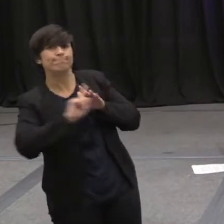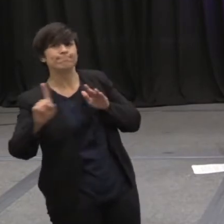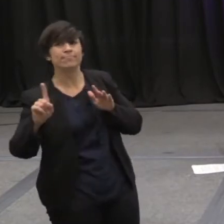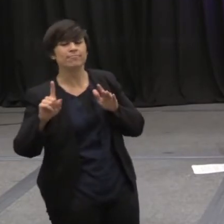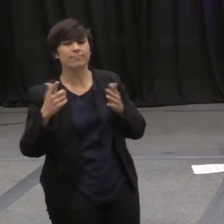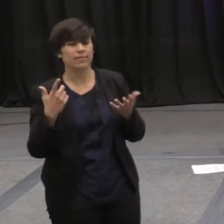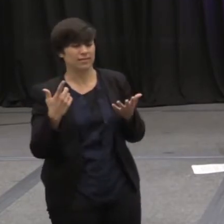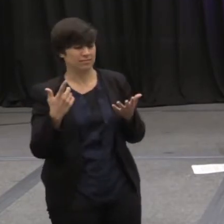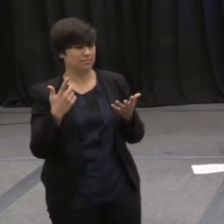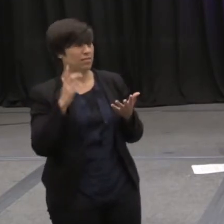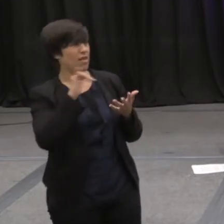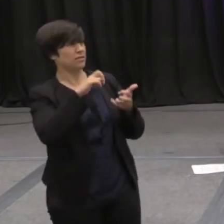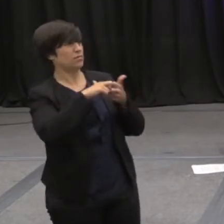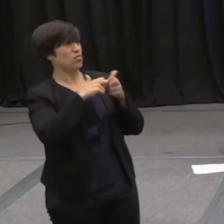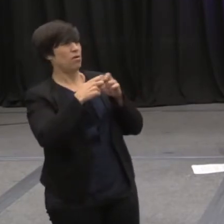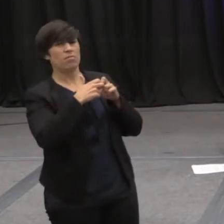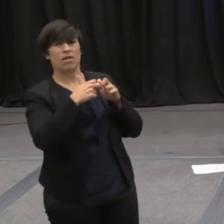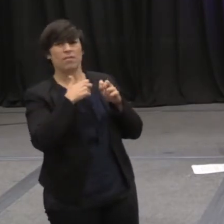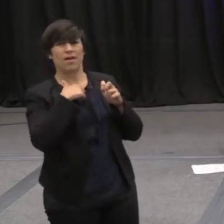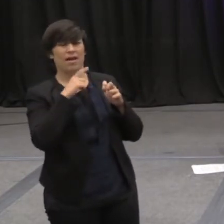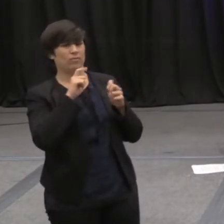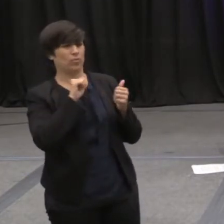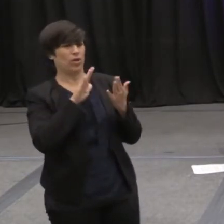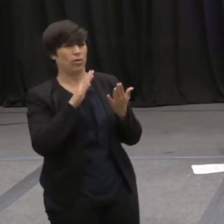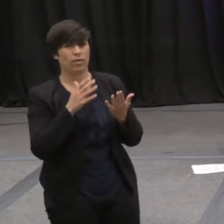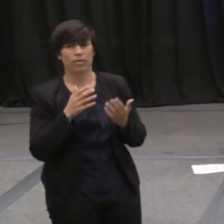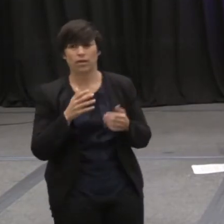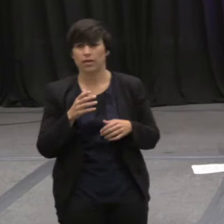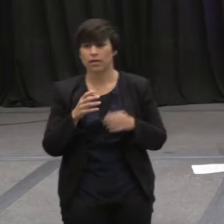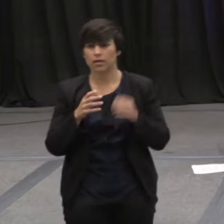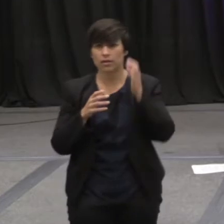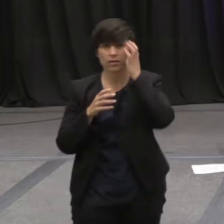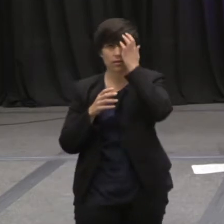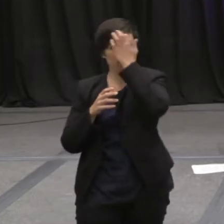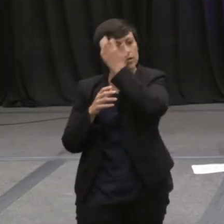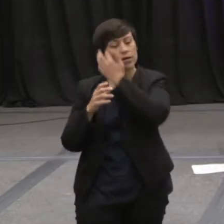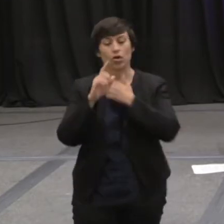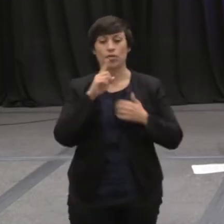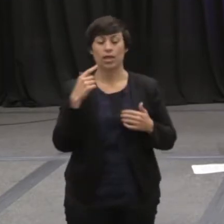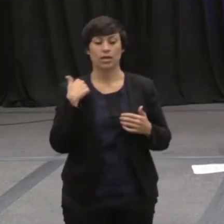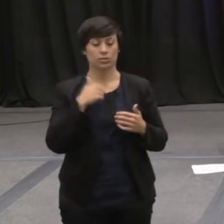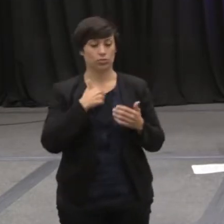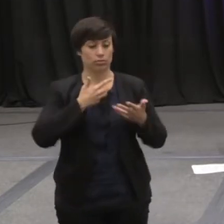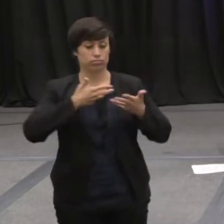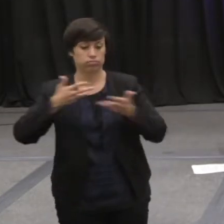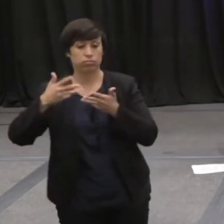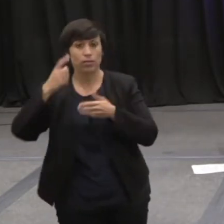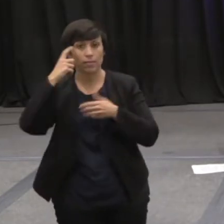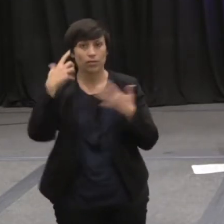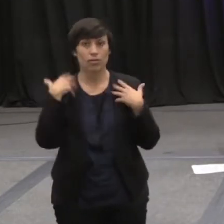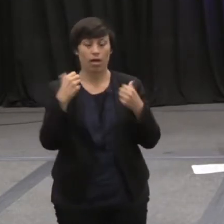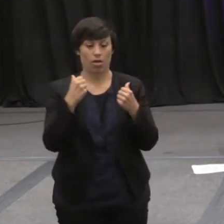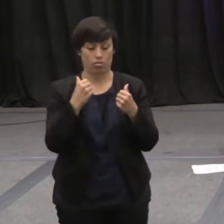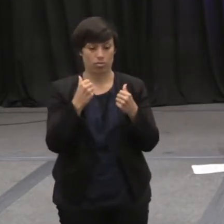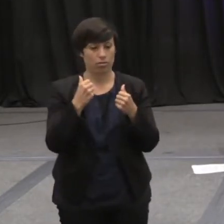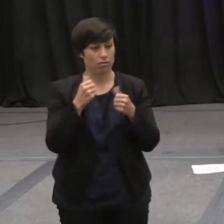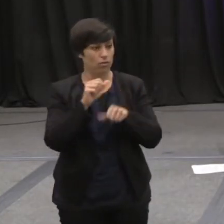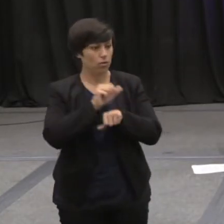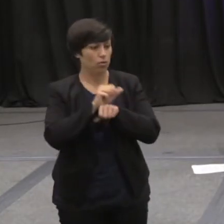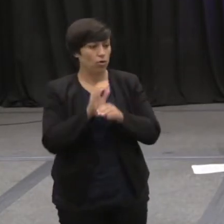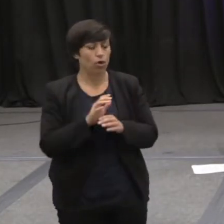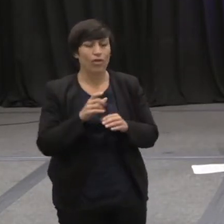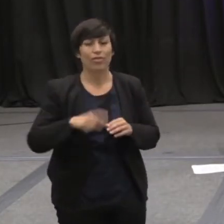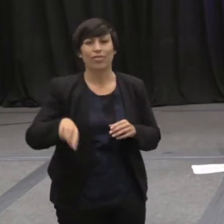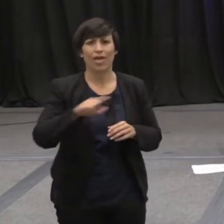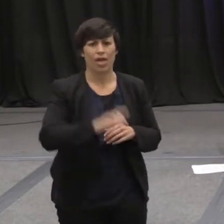This is problematic. This is something I have to deal with. So we approach mental health professionals, except the mental health professionals